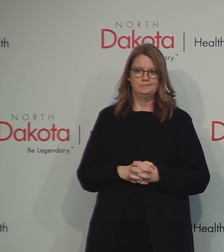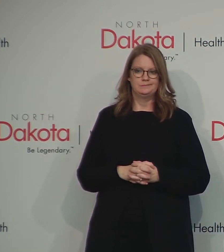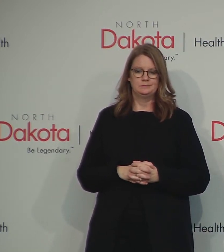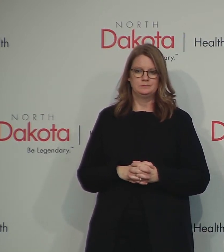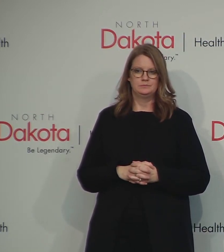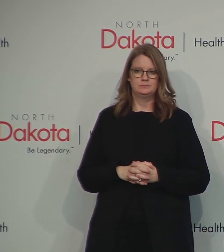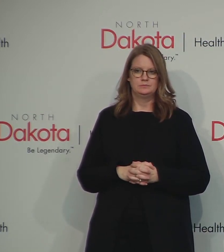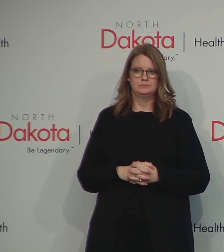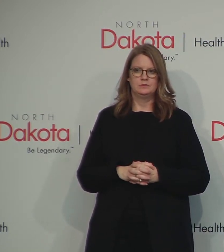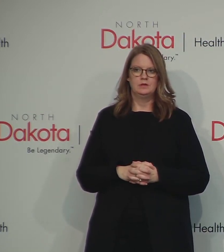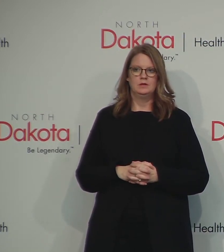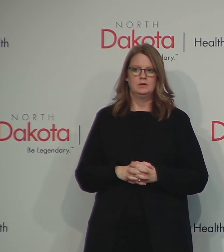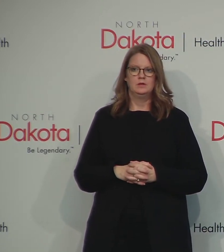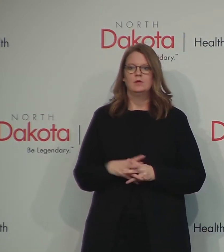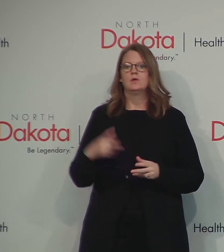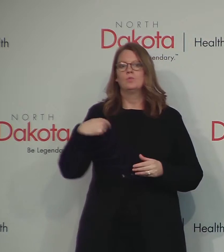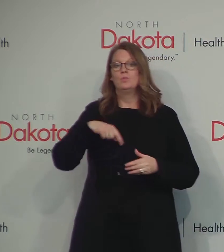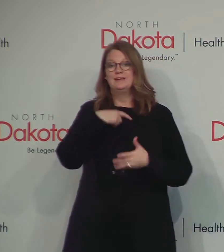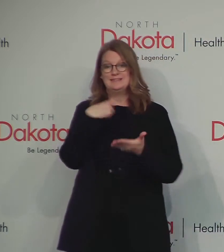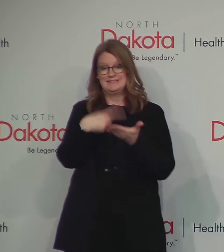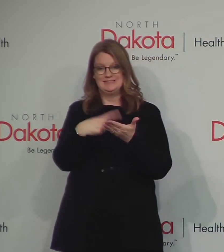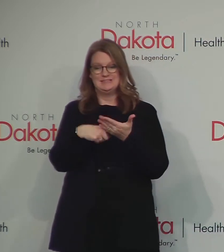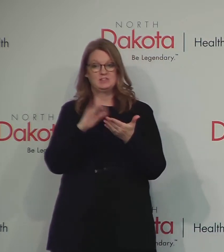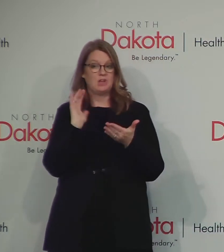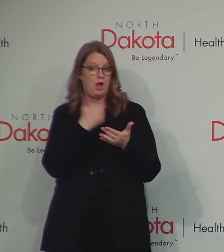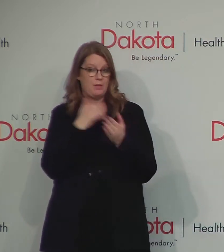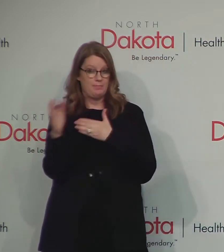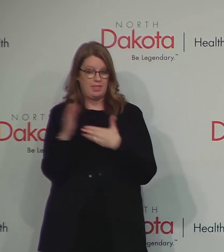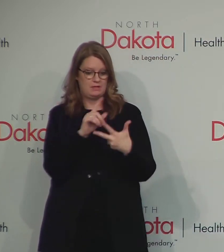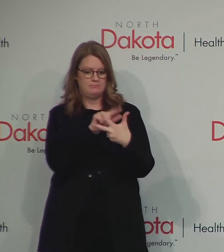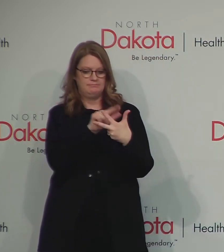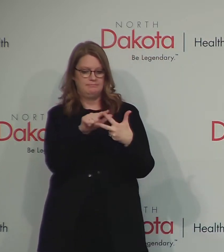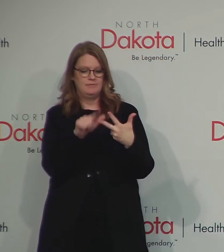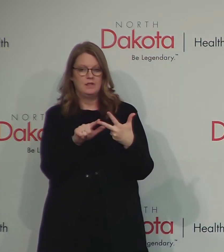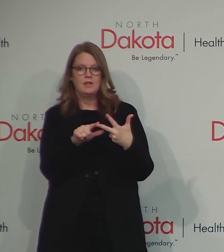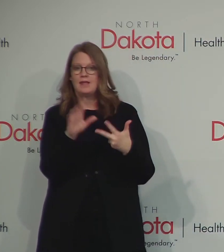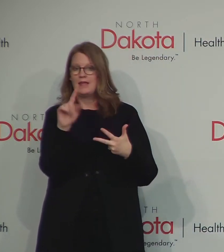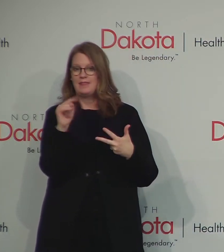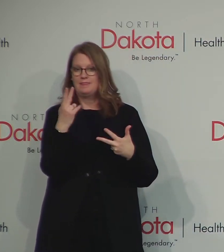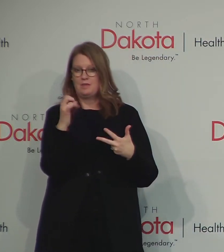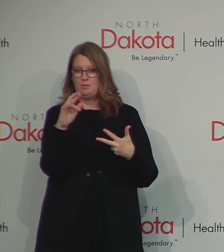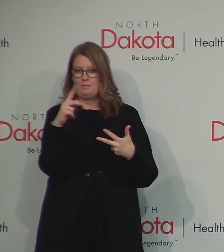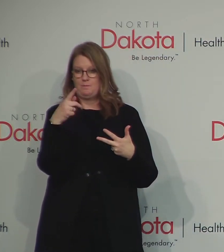We talked earlier about our three-pronged strategy and therapeutics being one of those,